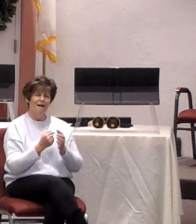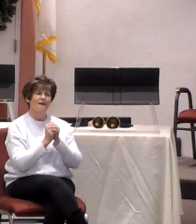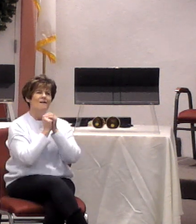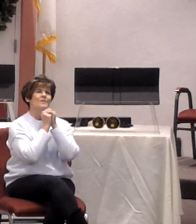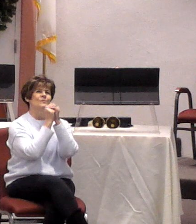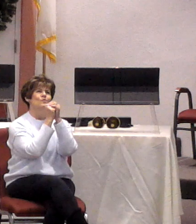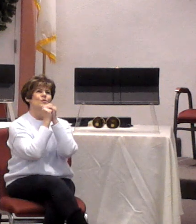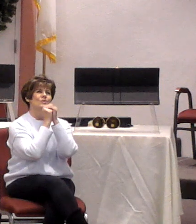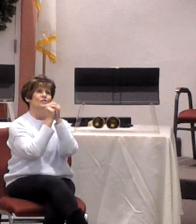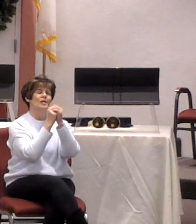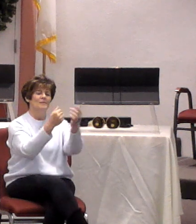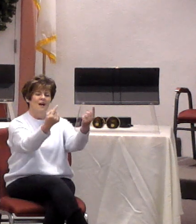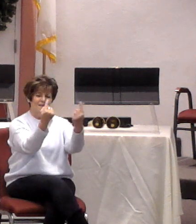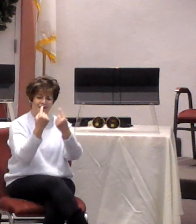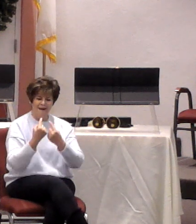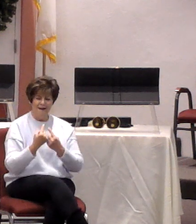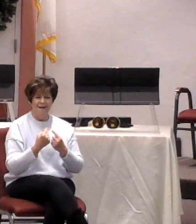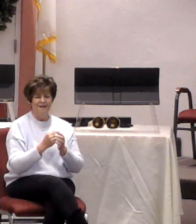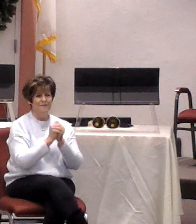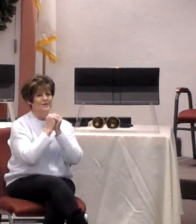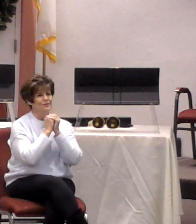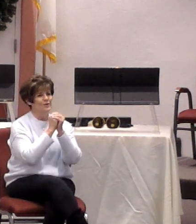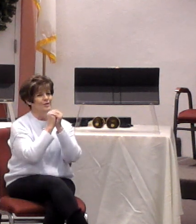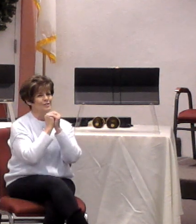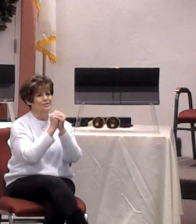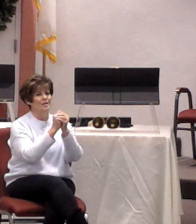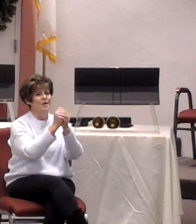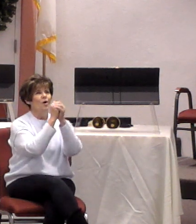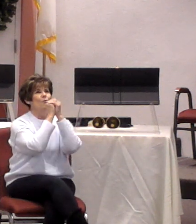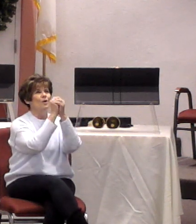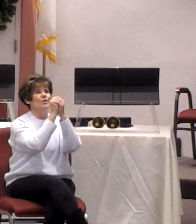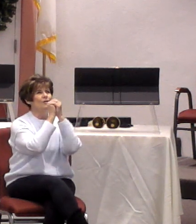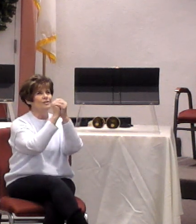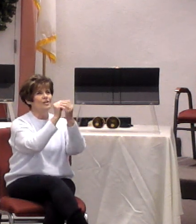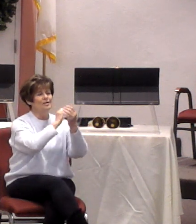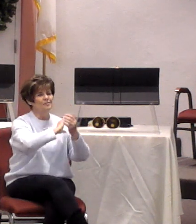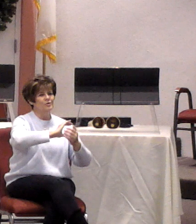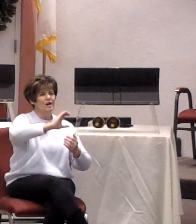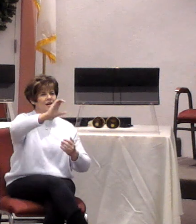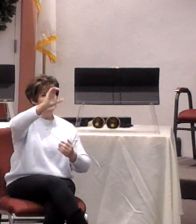Come and worship,